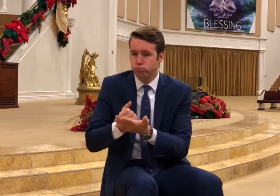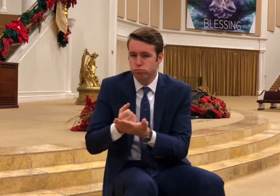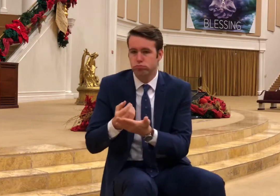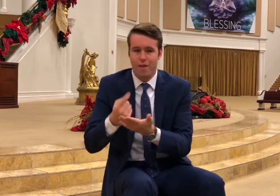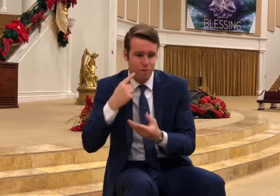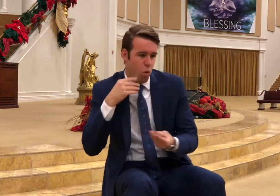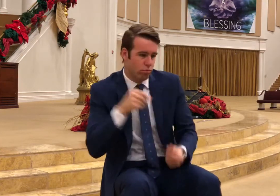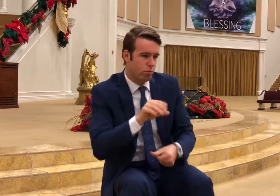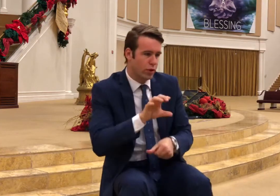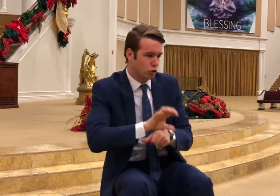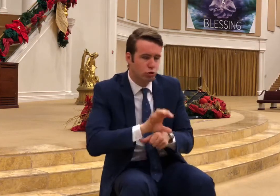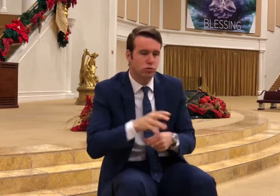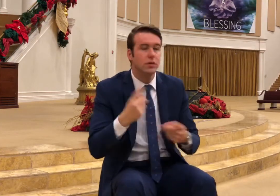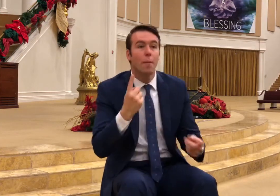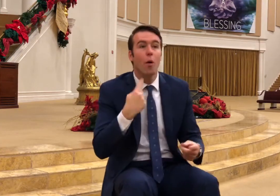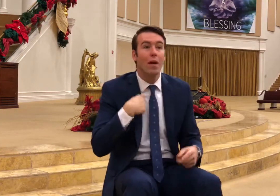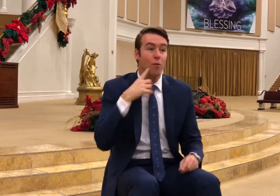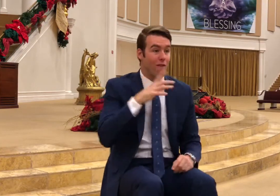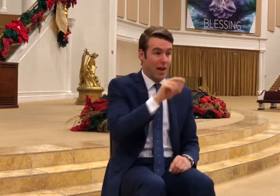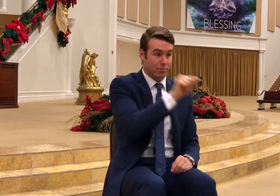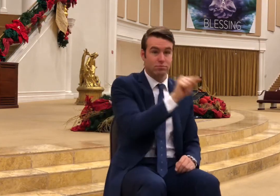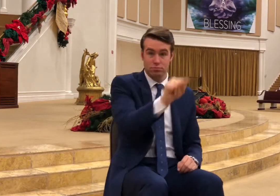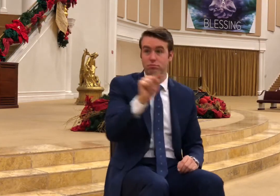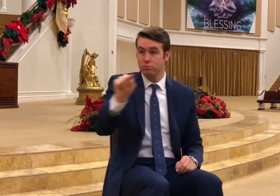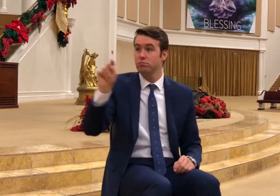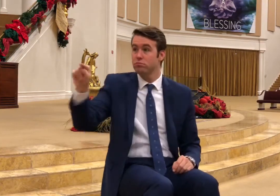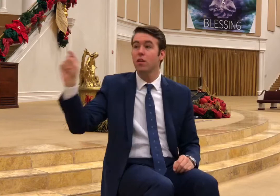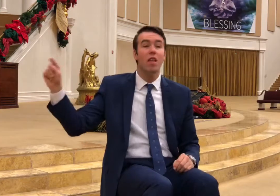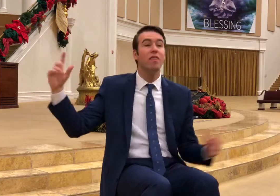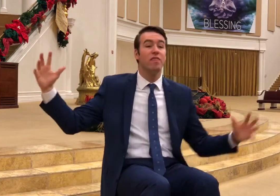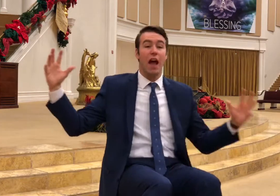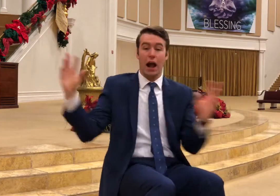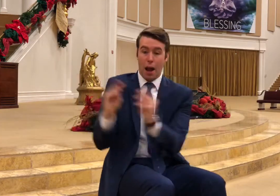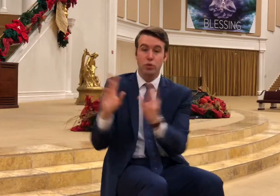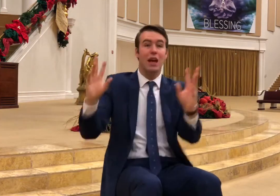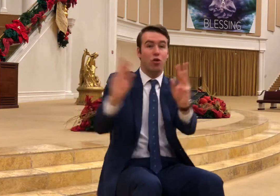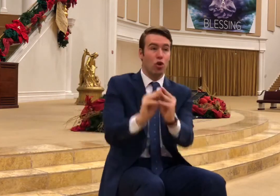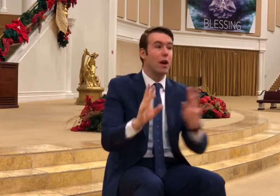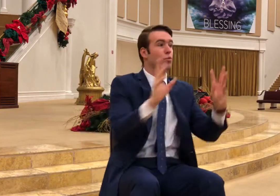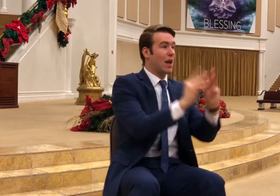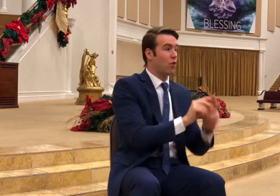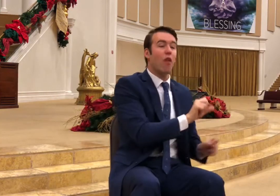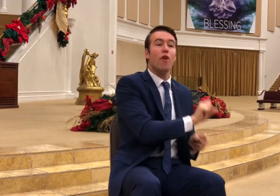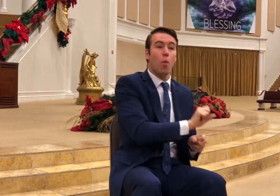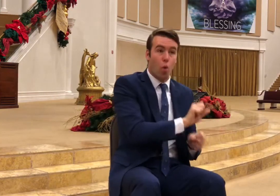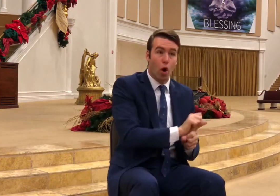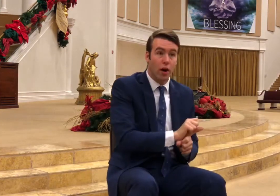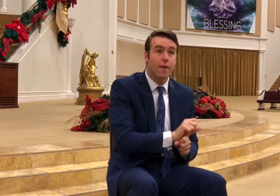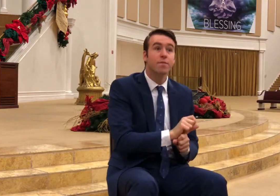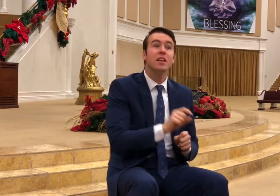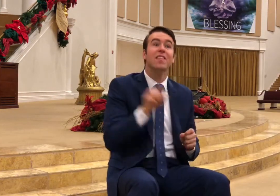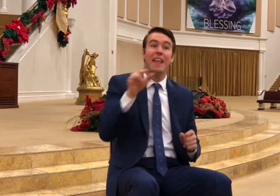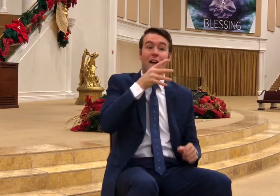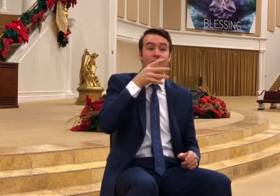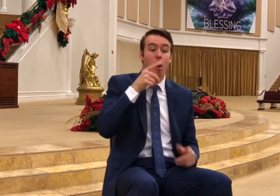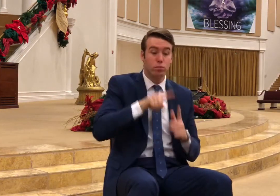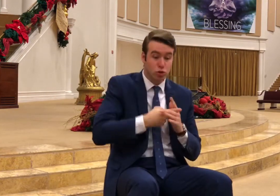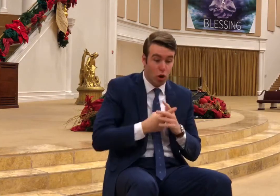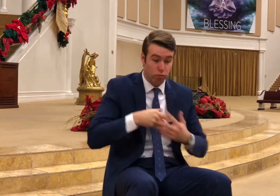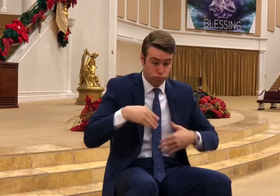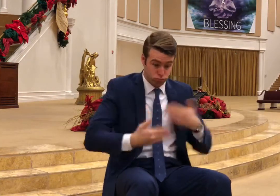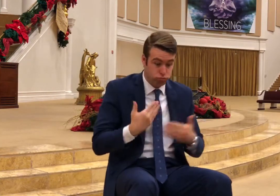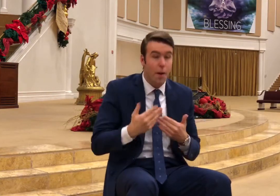doing is finding these men and women of God are coming together and working. And in order to get this farm going,